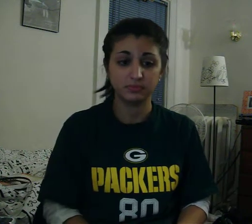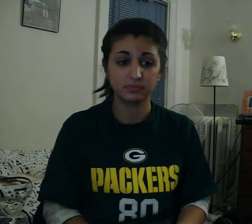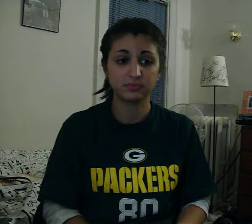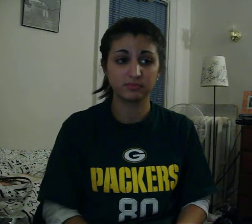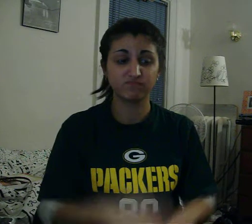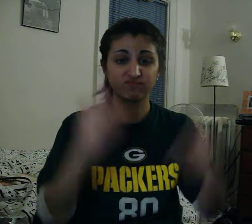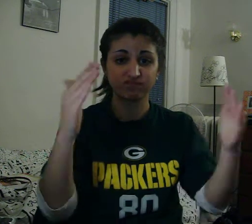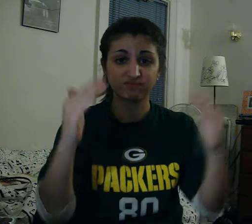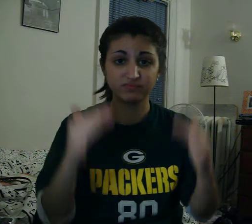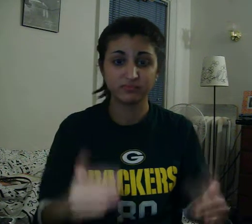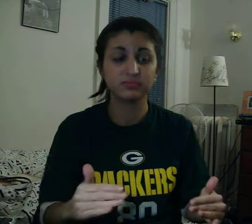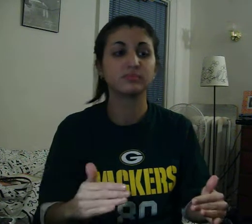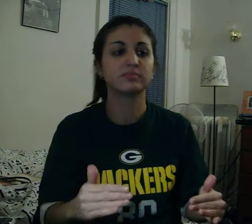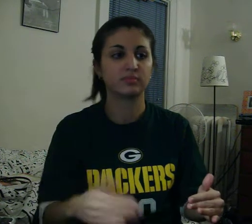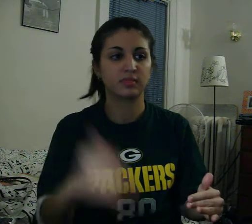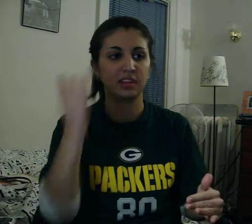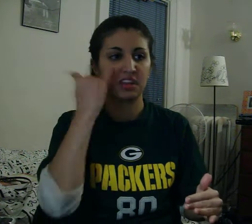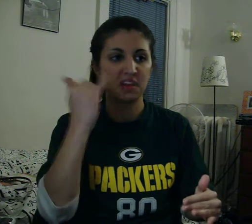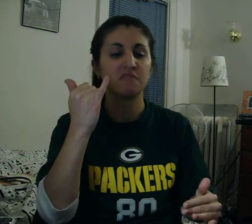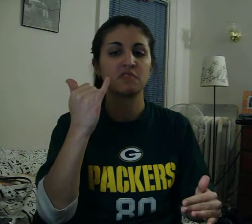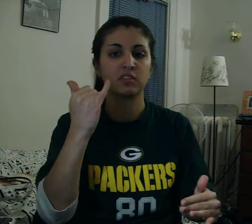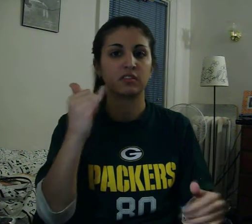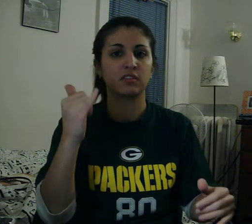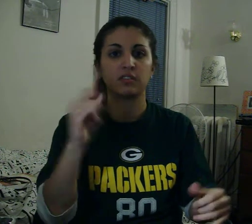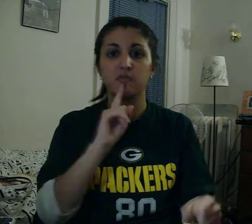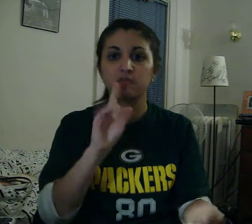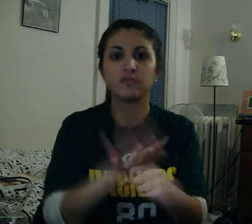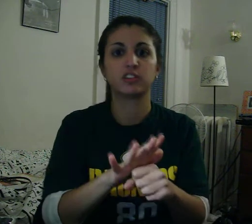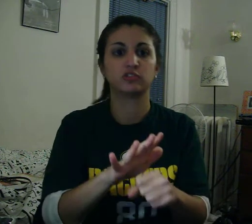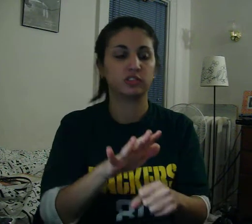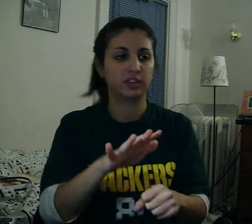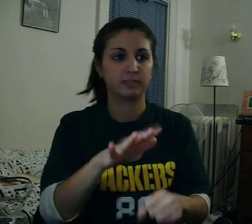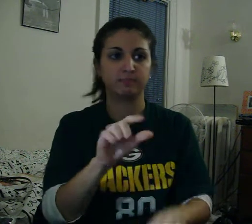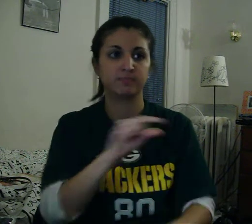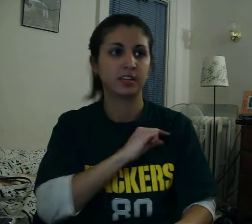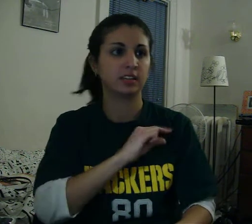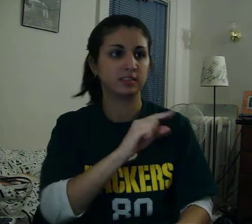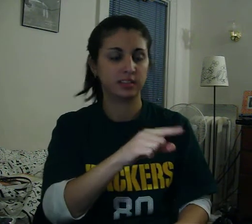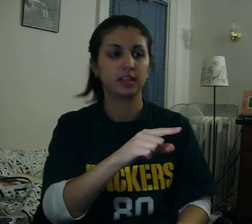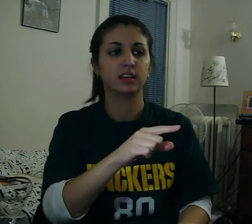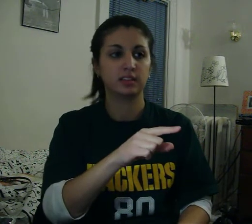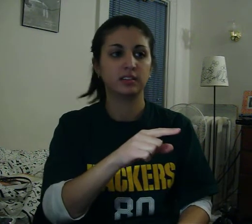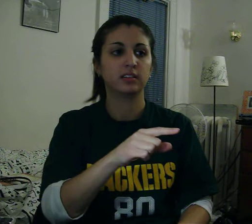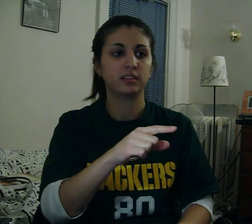he's incarcerated at the criminal justice system part.